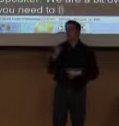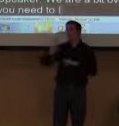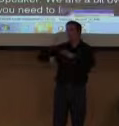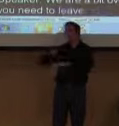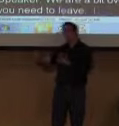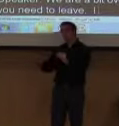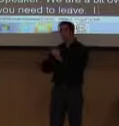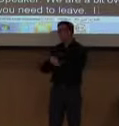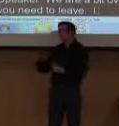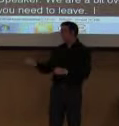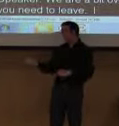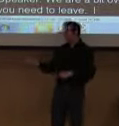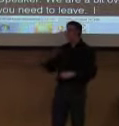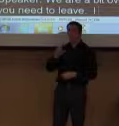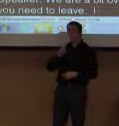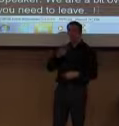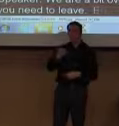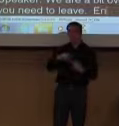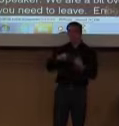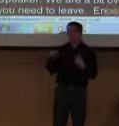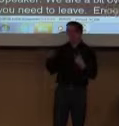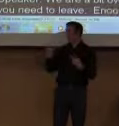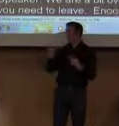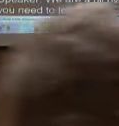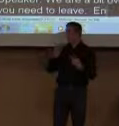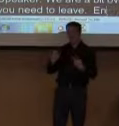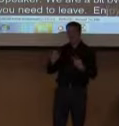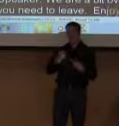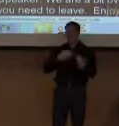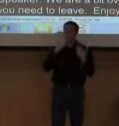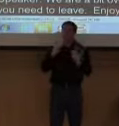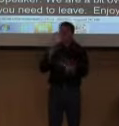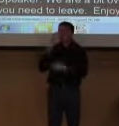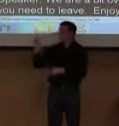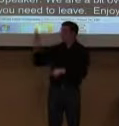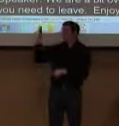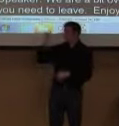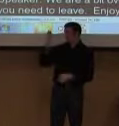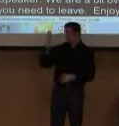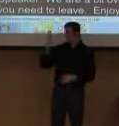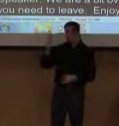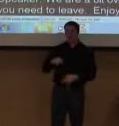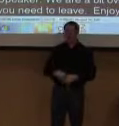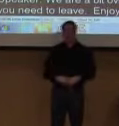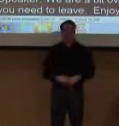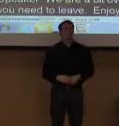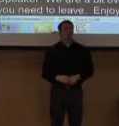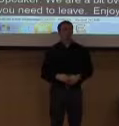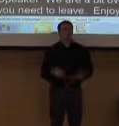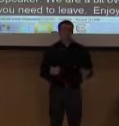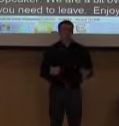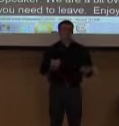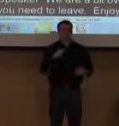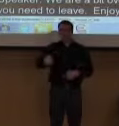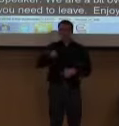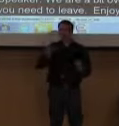more questions to Lisa and Austin. And I want to thank you for your presentation. It's,